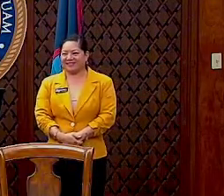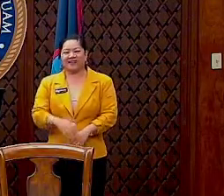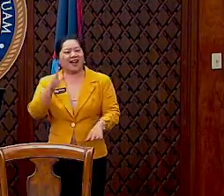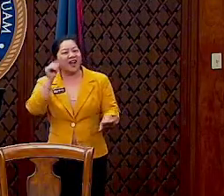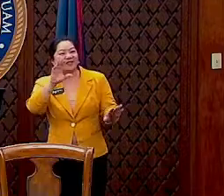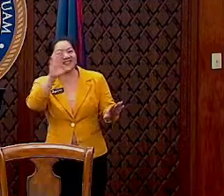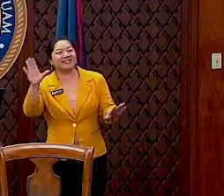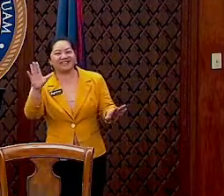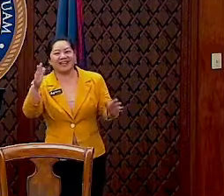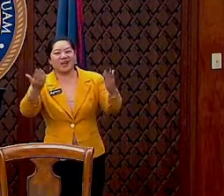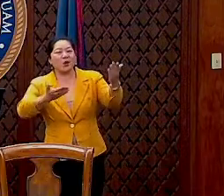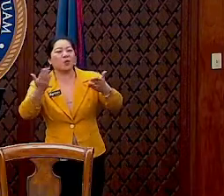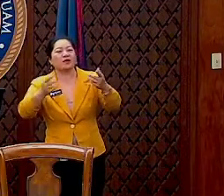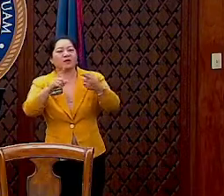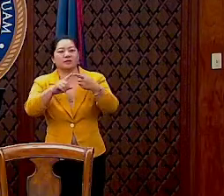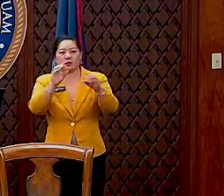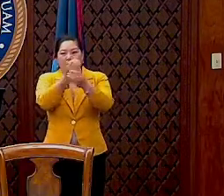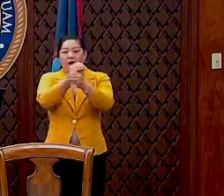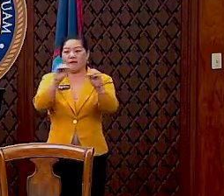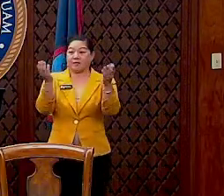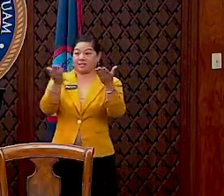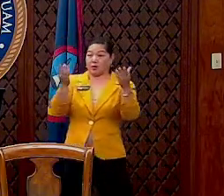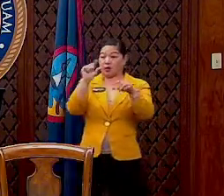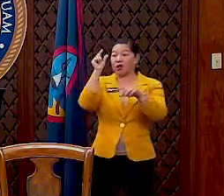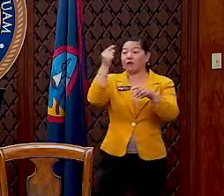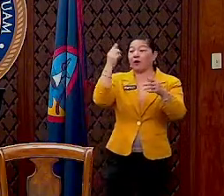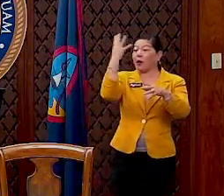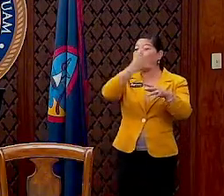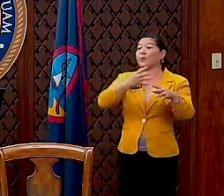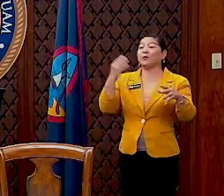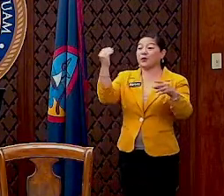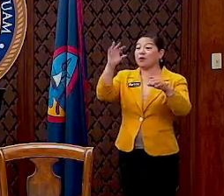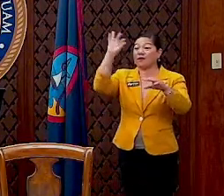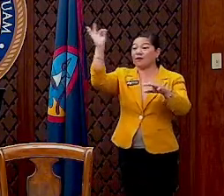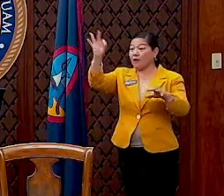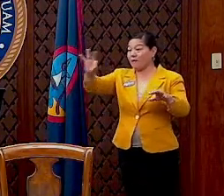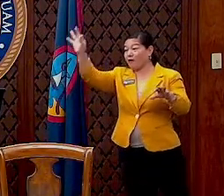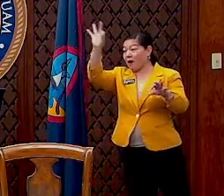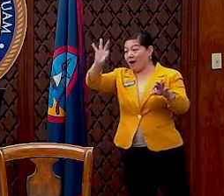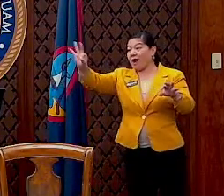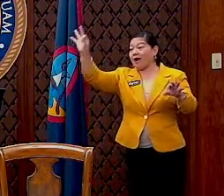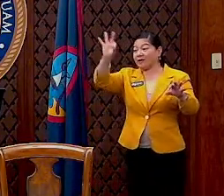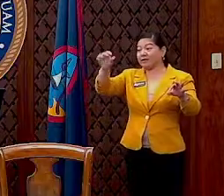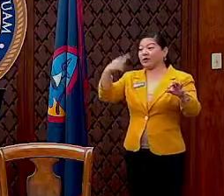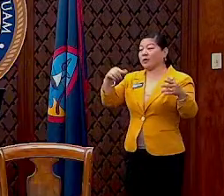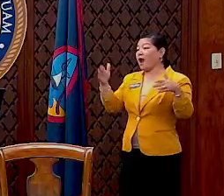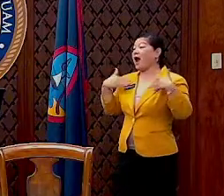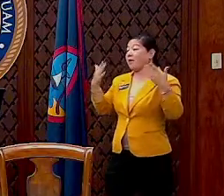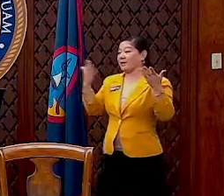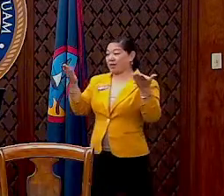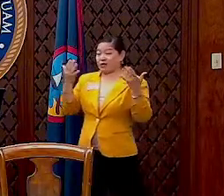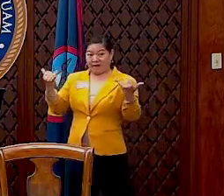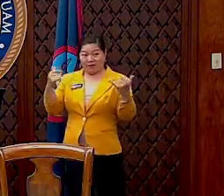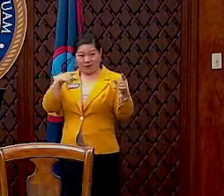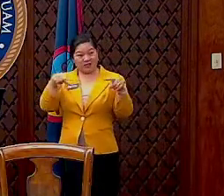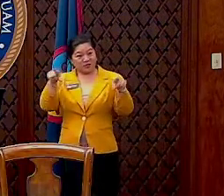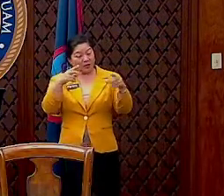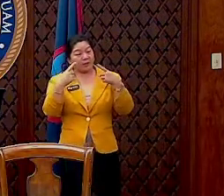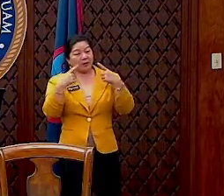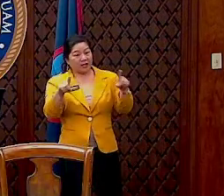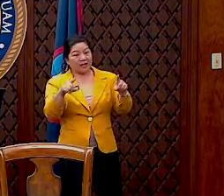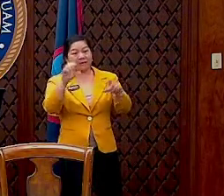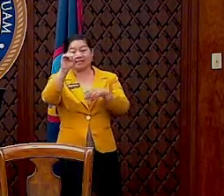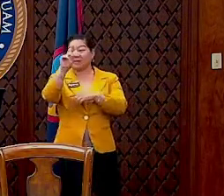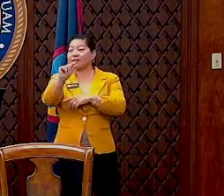Hafa and welcome to the Office of the Governor on this beautiful Friday. We are delighted to have you here with us to proclaim